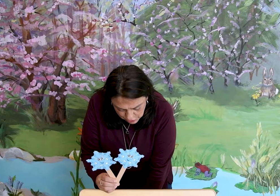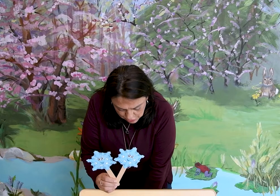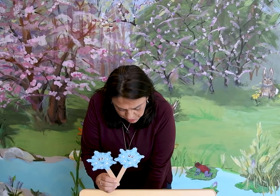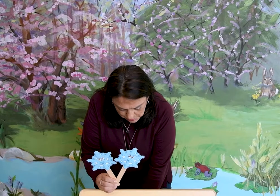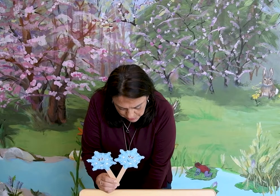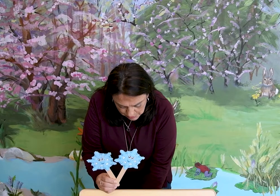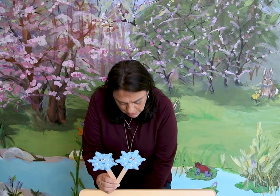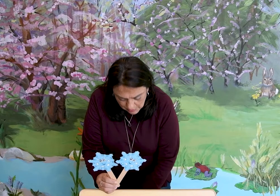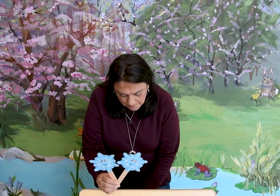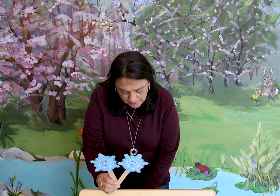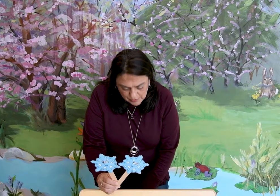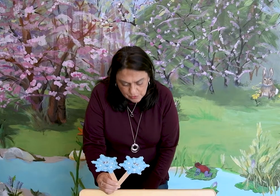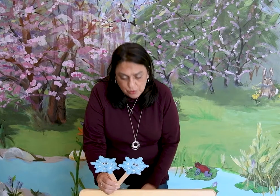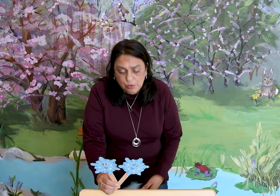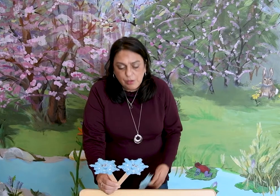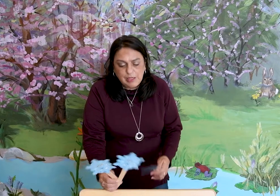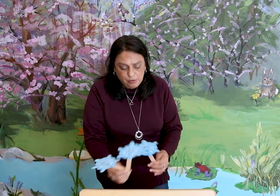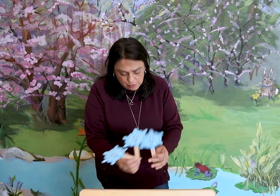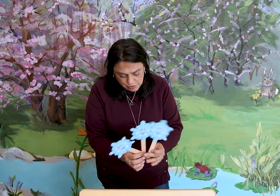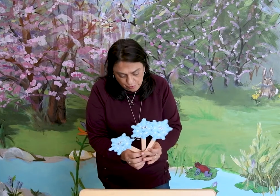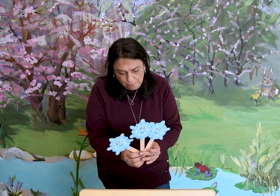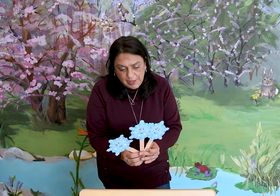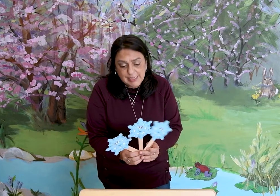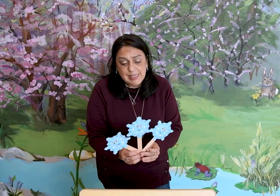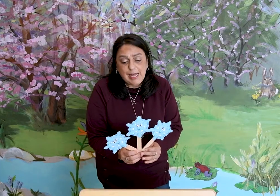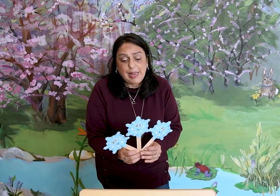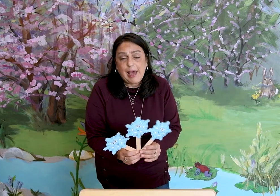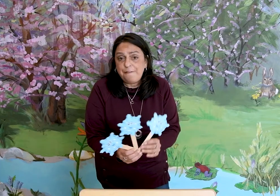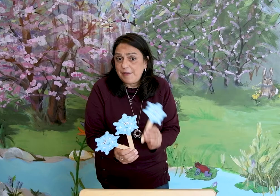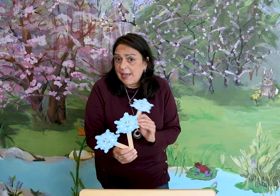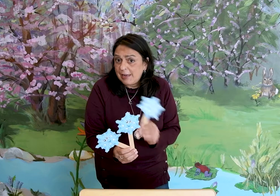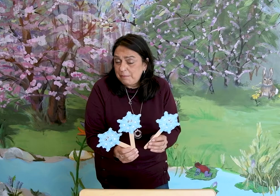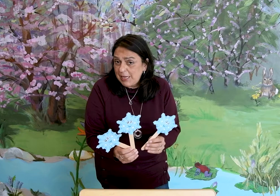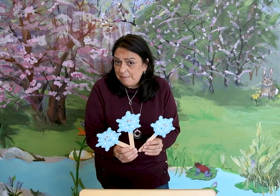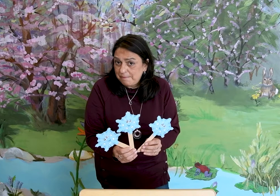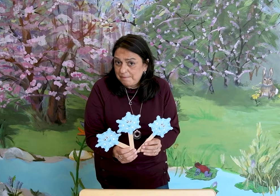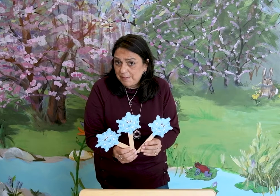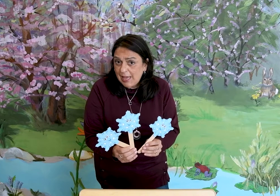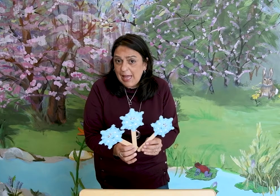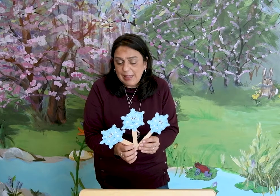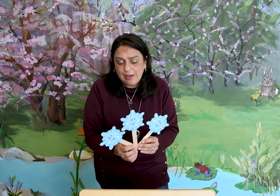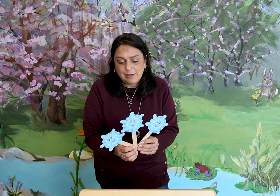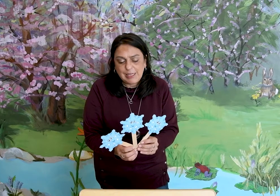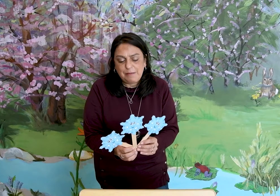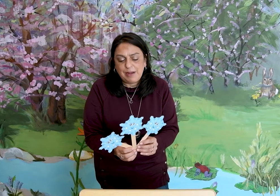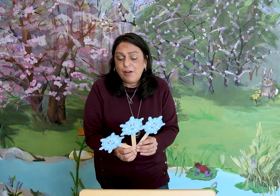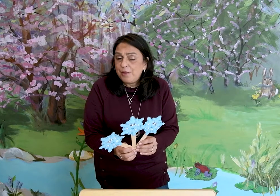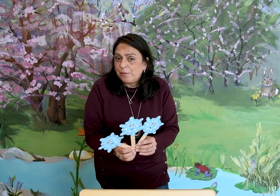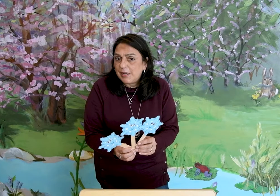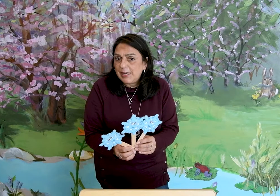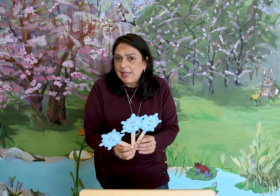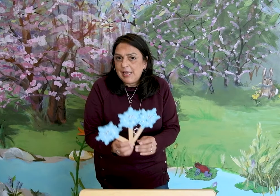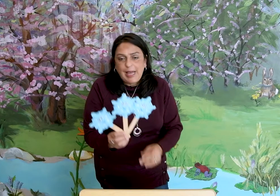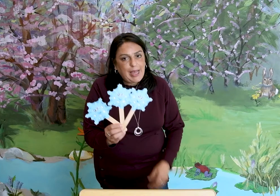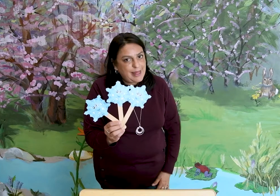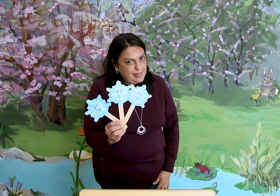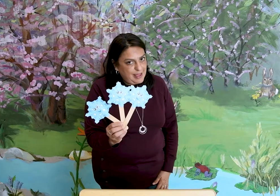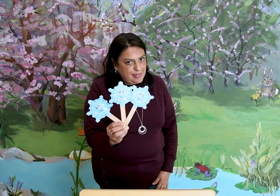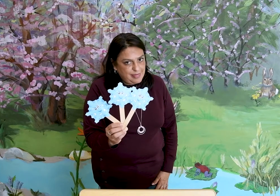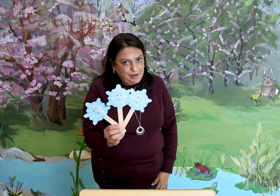two. Two little snowflakes laughing at me. Along came another one, and then there